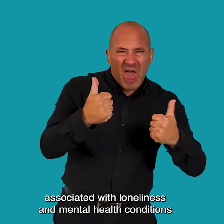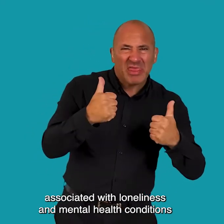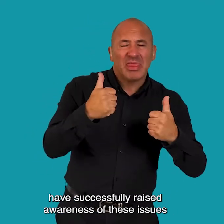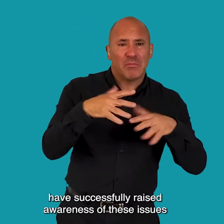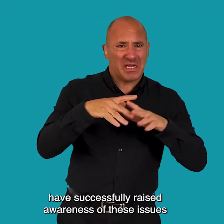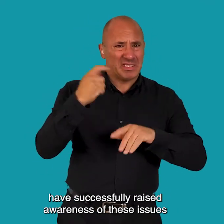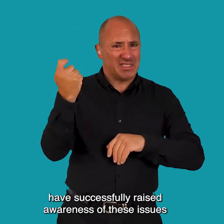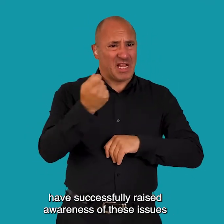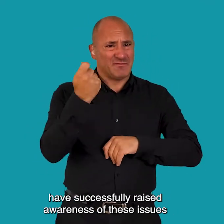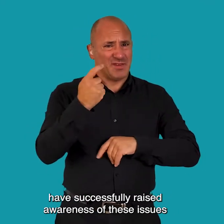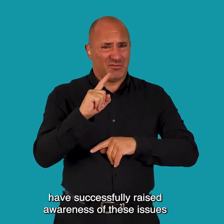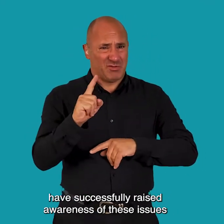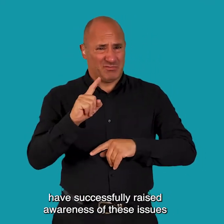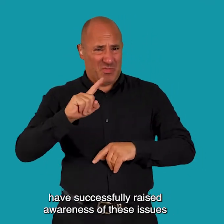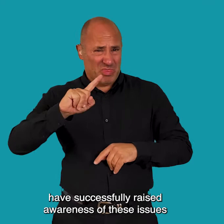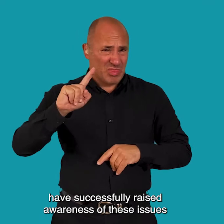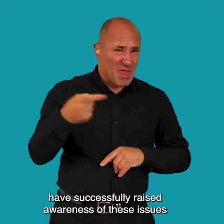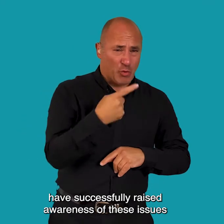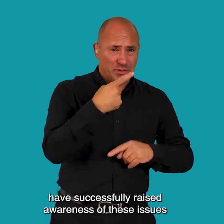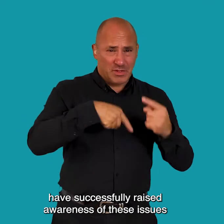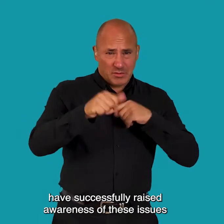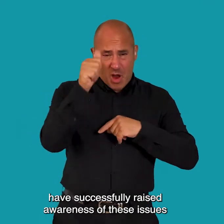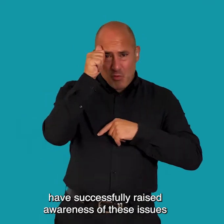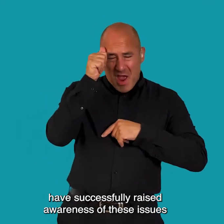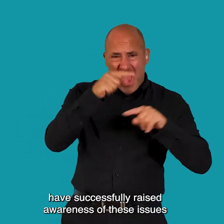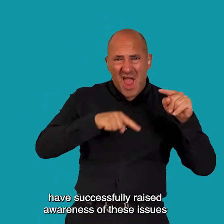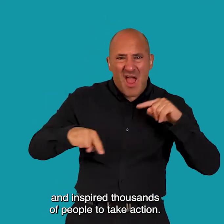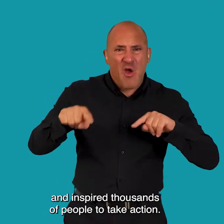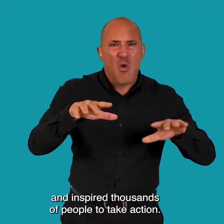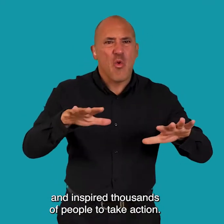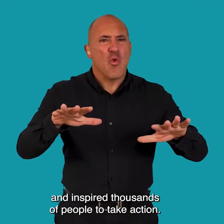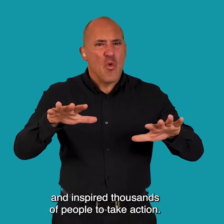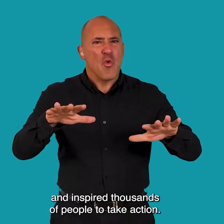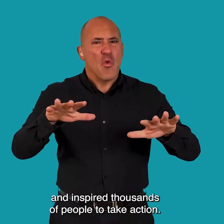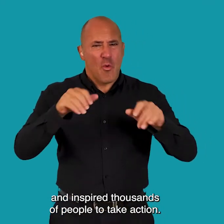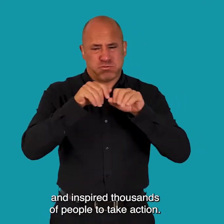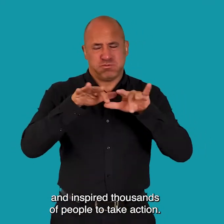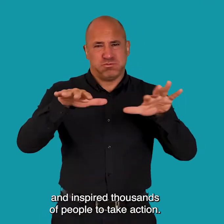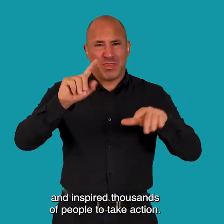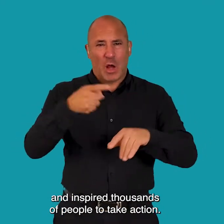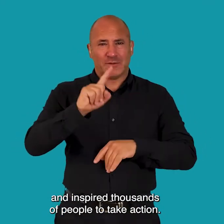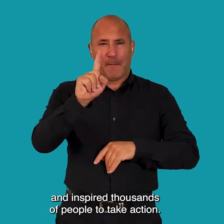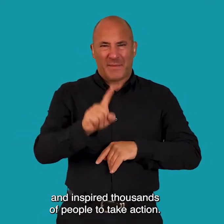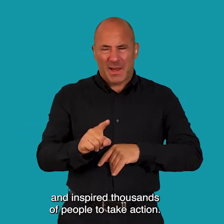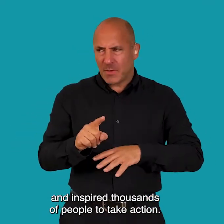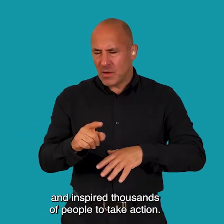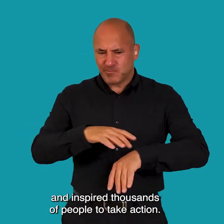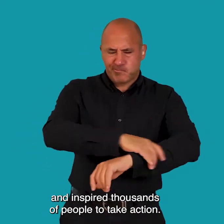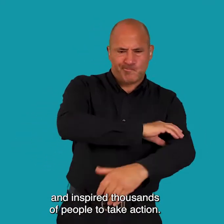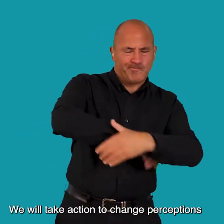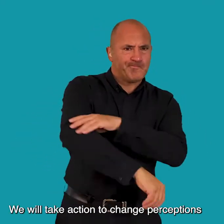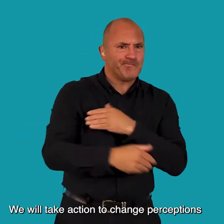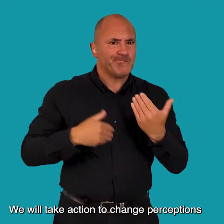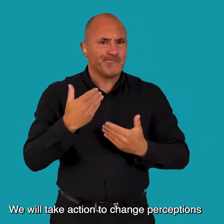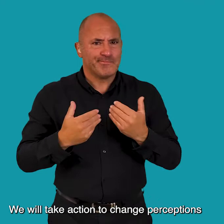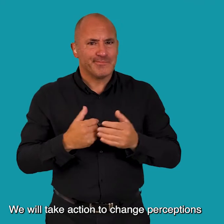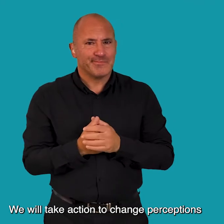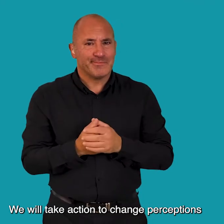have successfully raised awareness of these issues and inspired thousands of people to take action. We will take action to